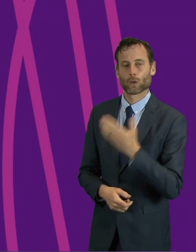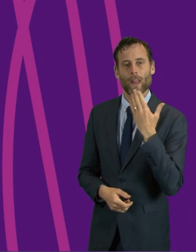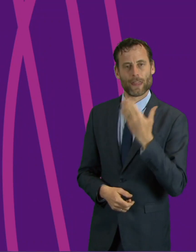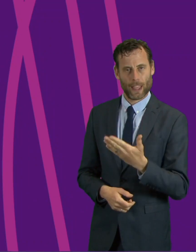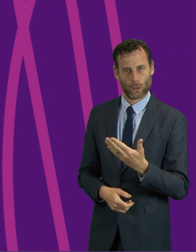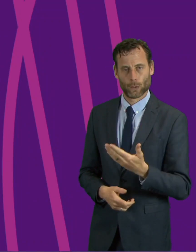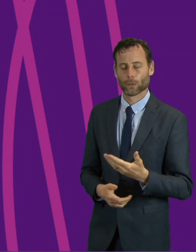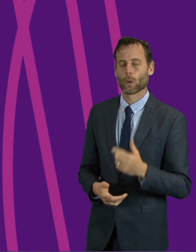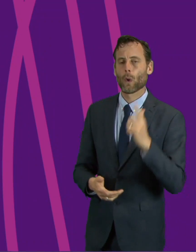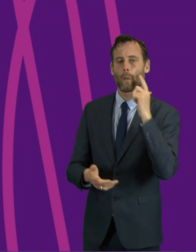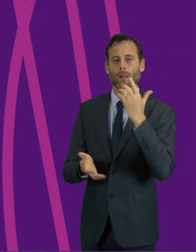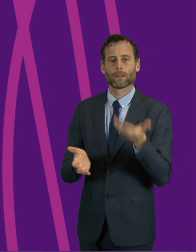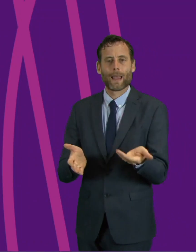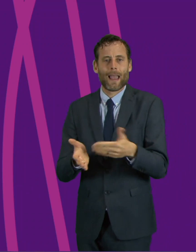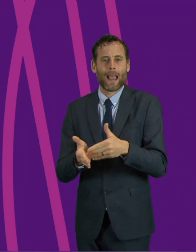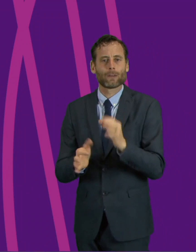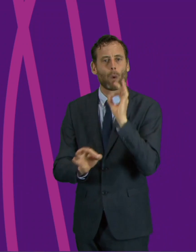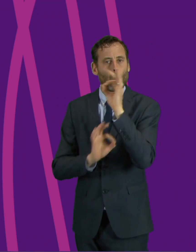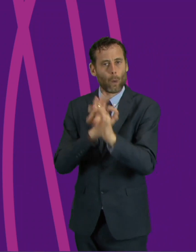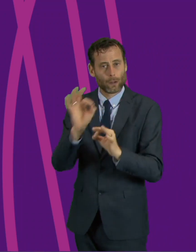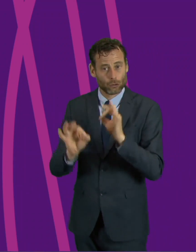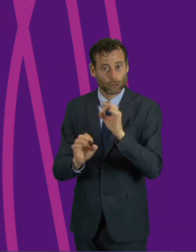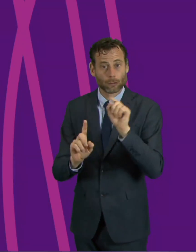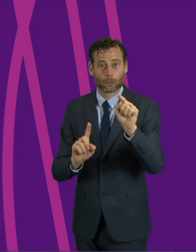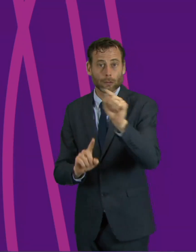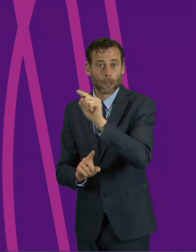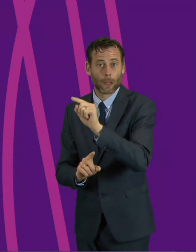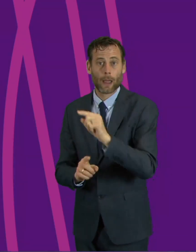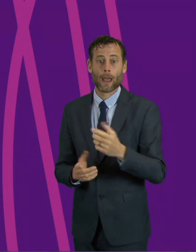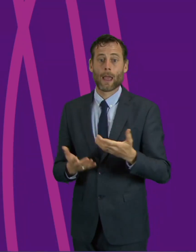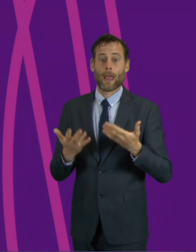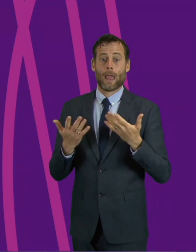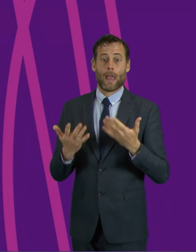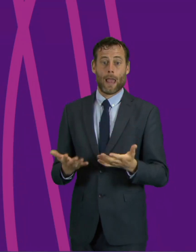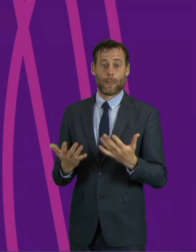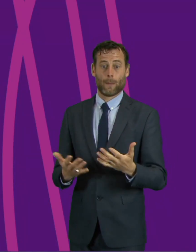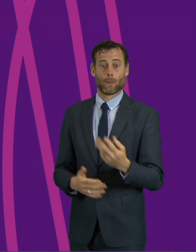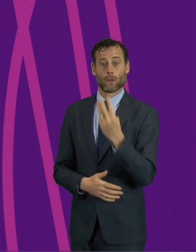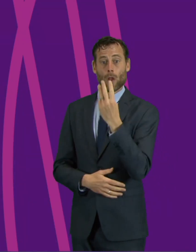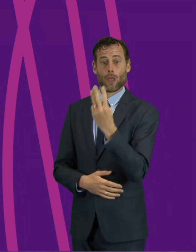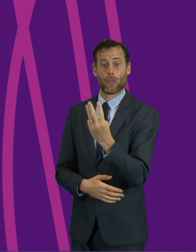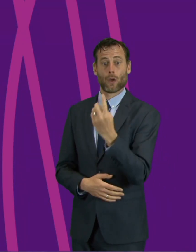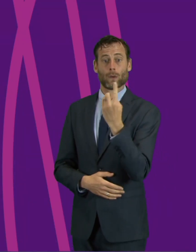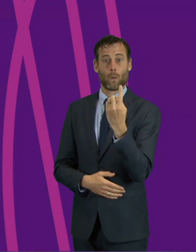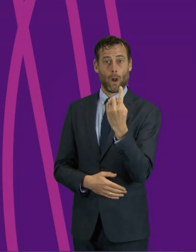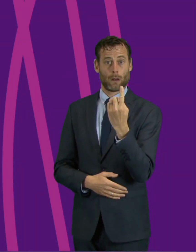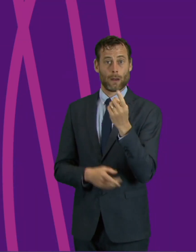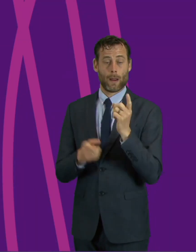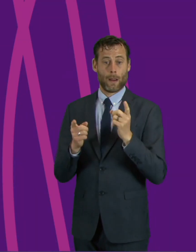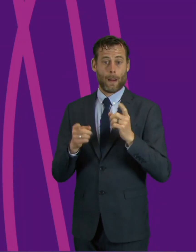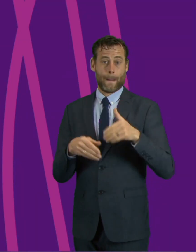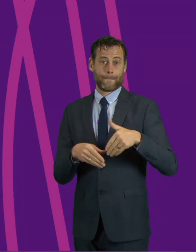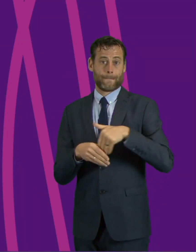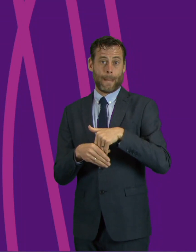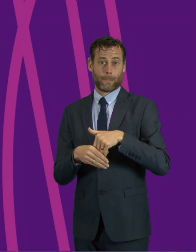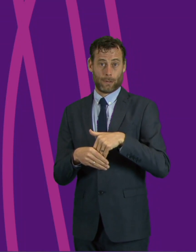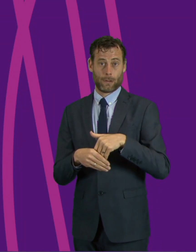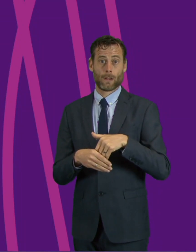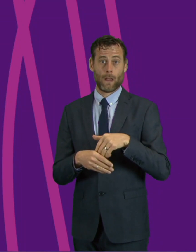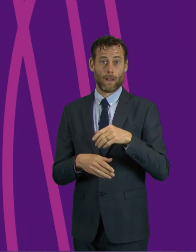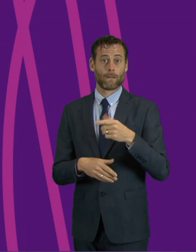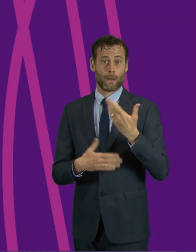some supplementaries, just to inform members that currently 31 members have requested additional questions.